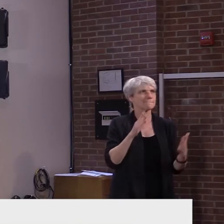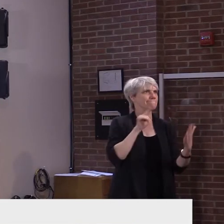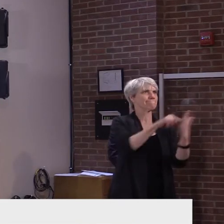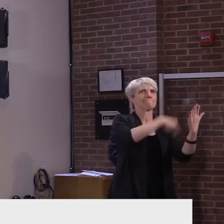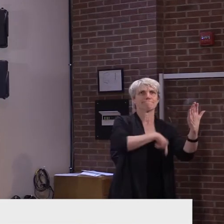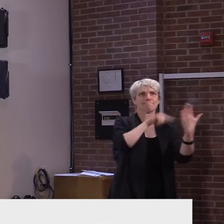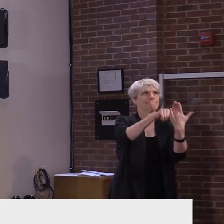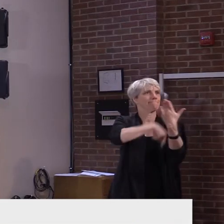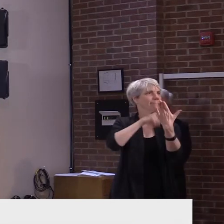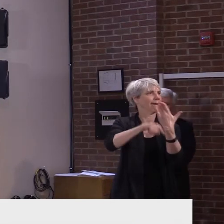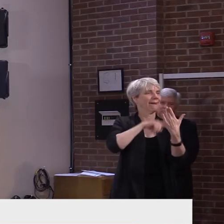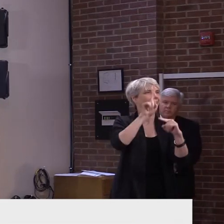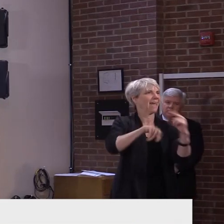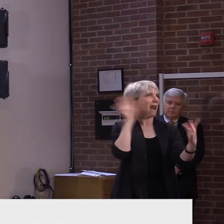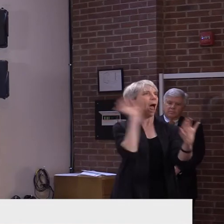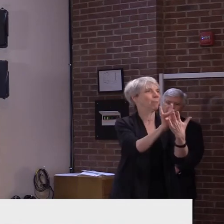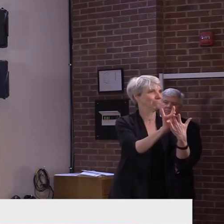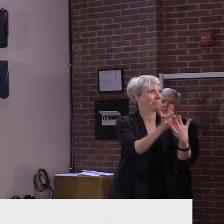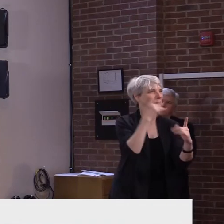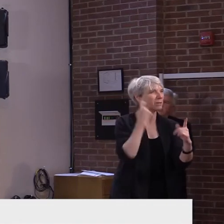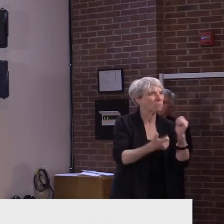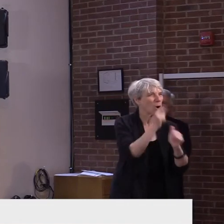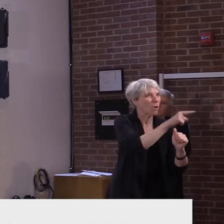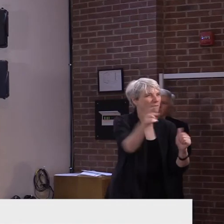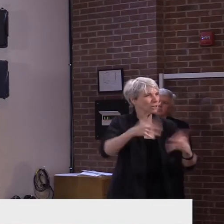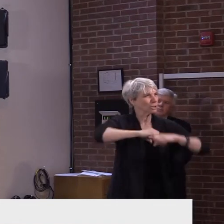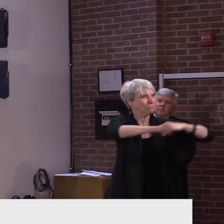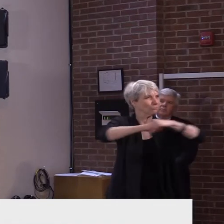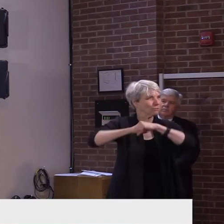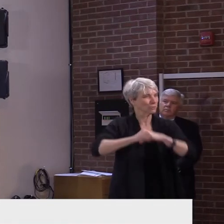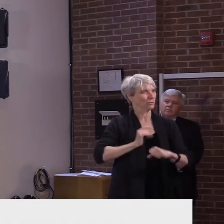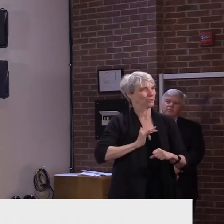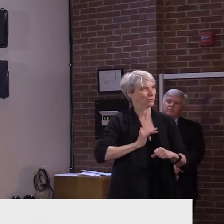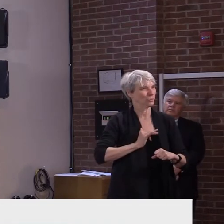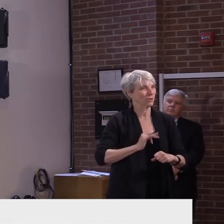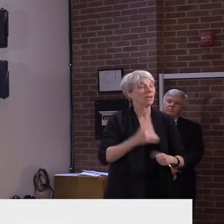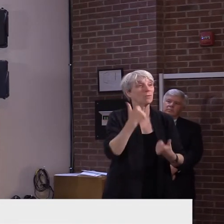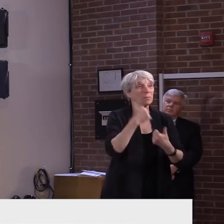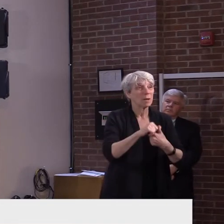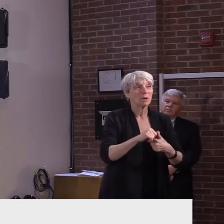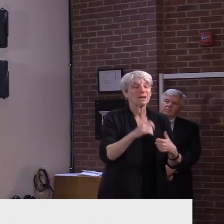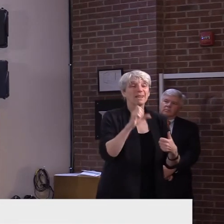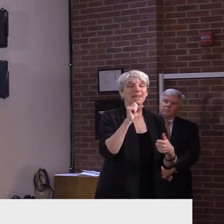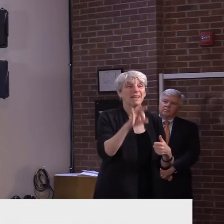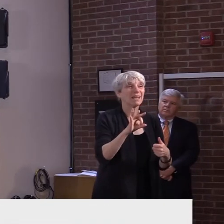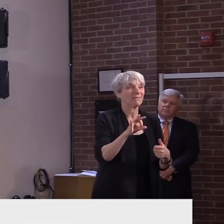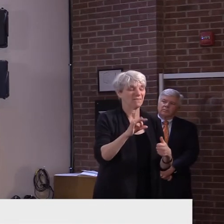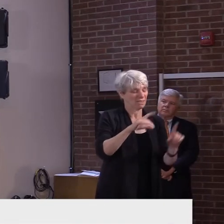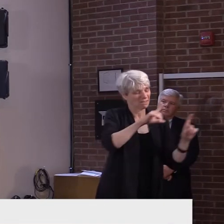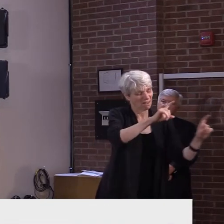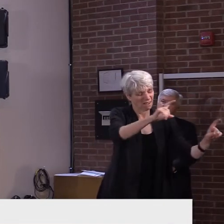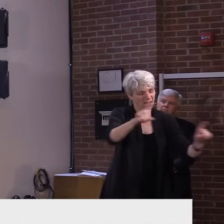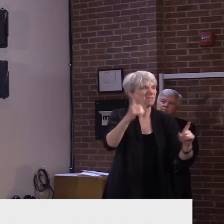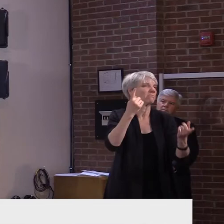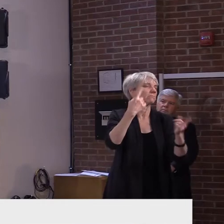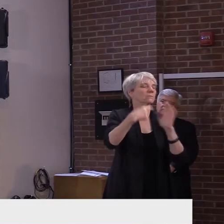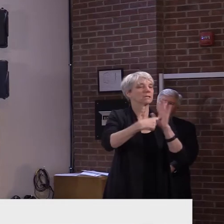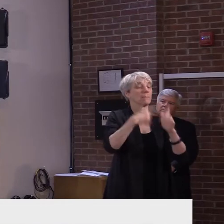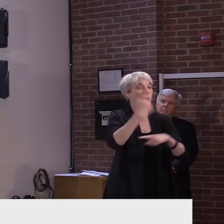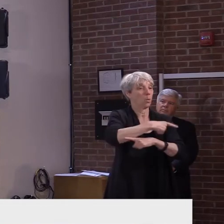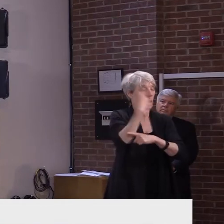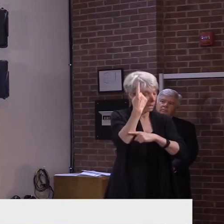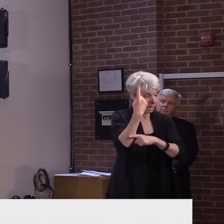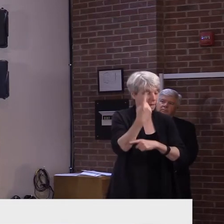person? Even if on a given day, a third of the positive tests for this highly contagious virus are